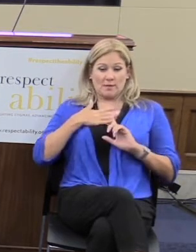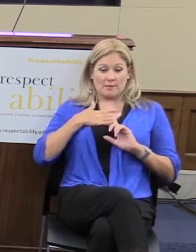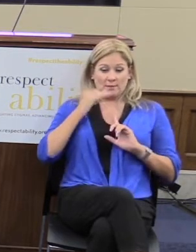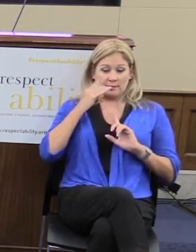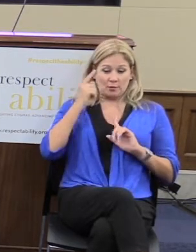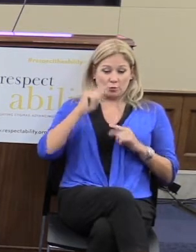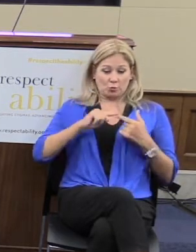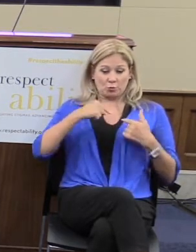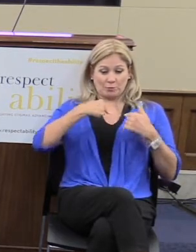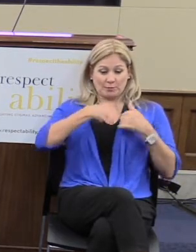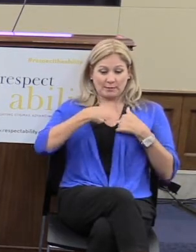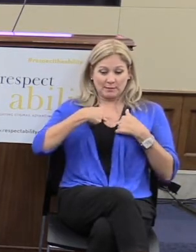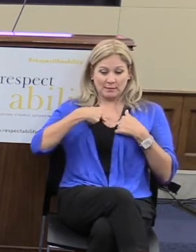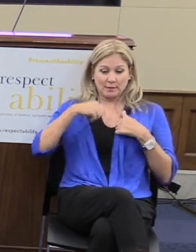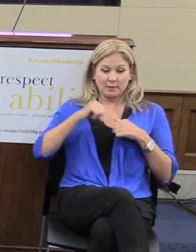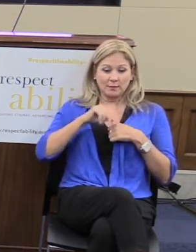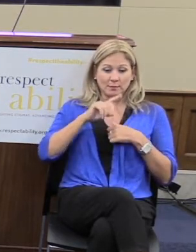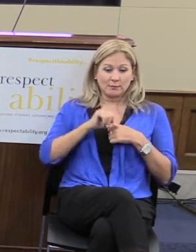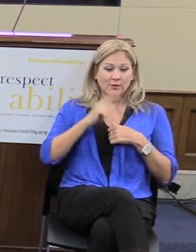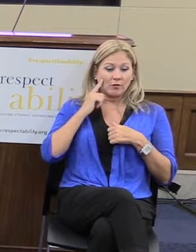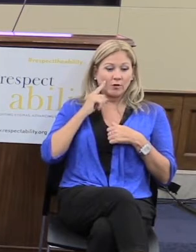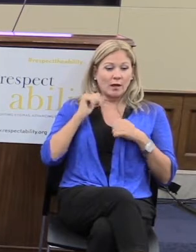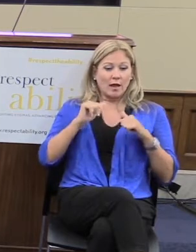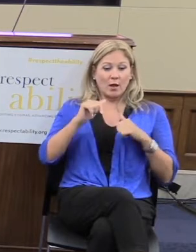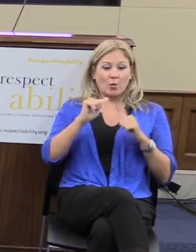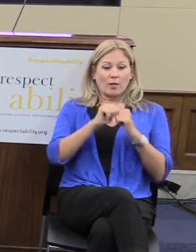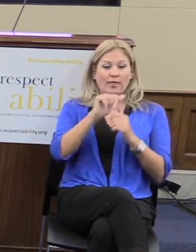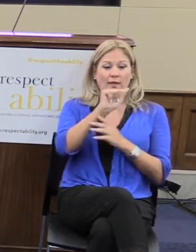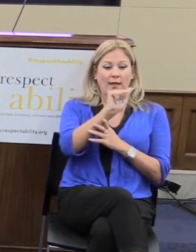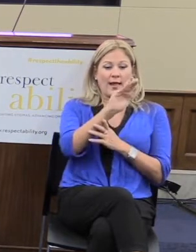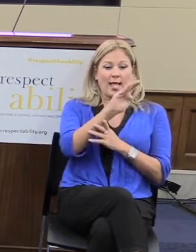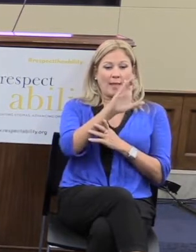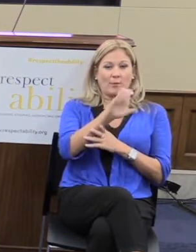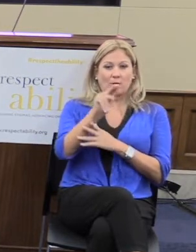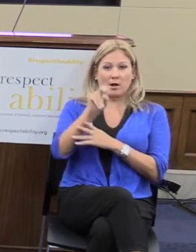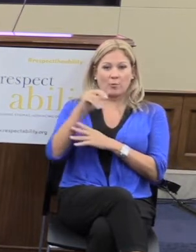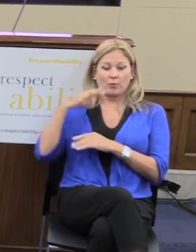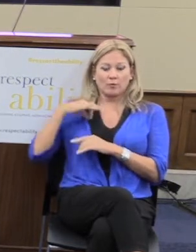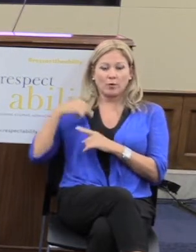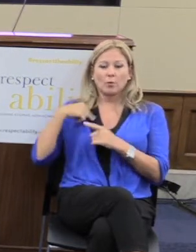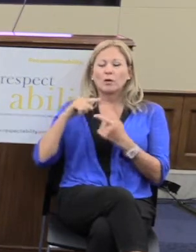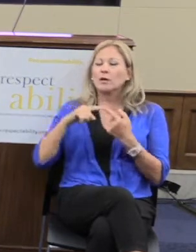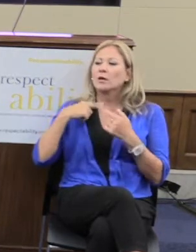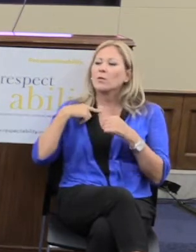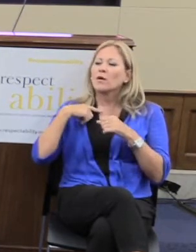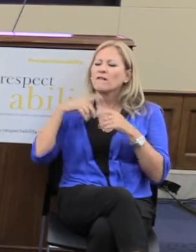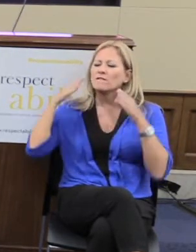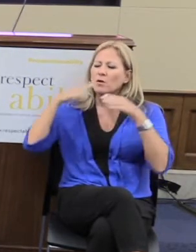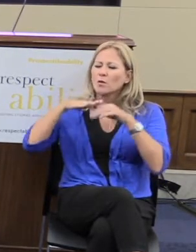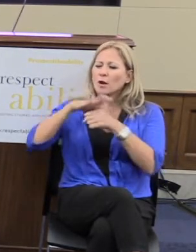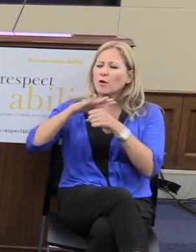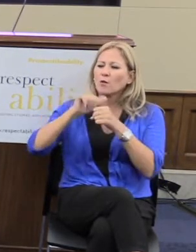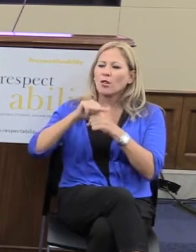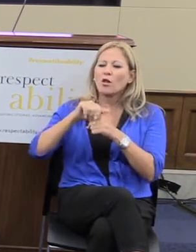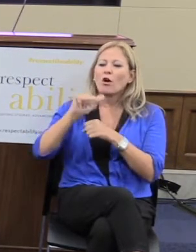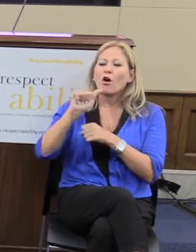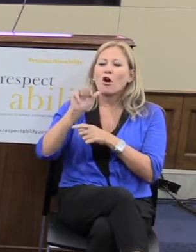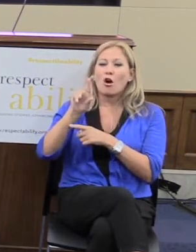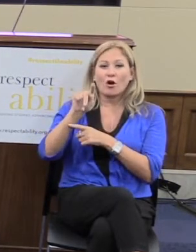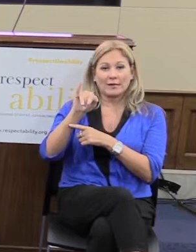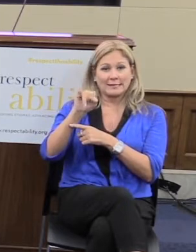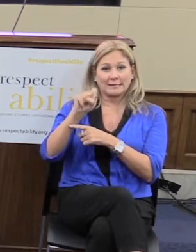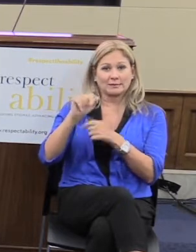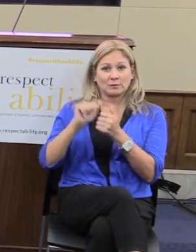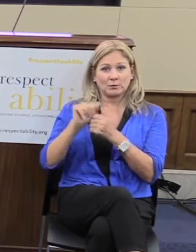with disabilities, with Able To Nonprofit, we focus on the area of artists with disabilities. And our biggest issue as of yet has been